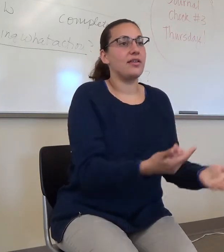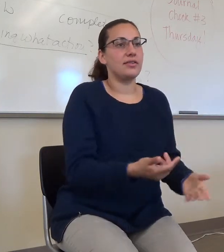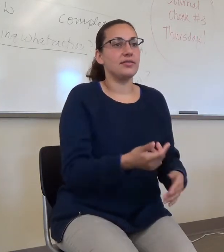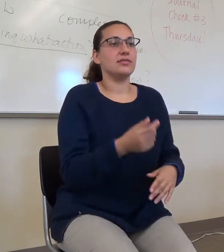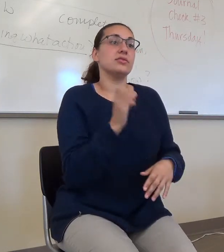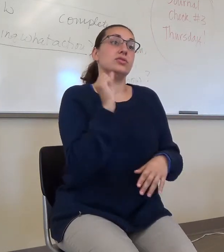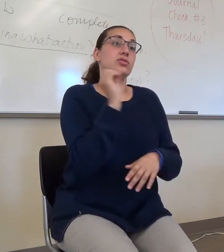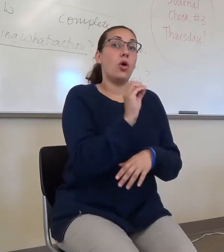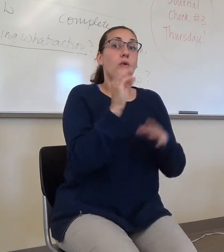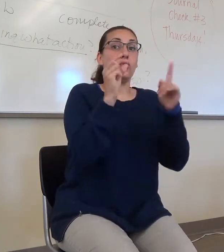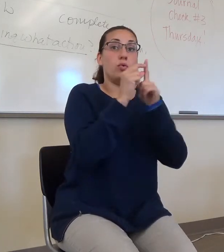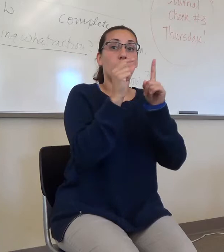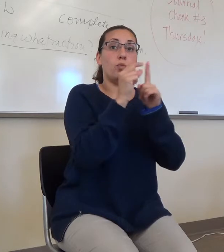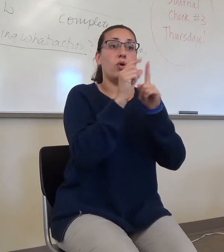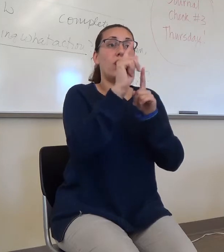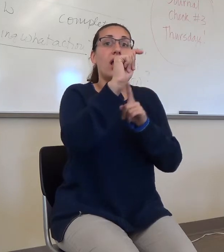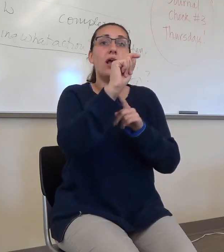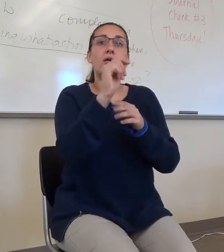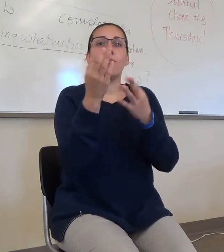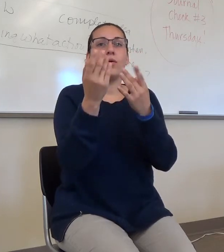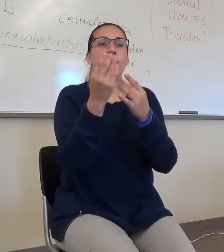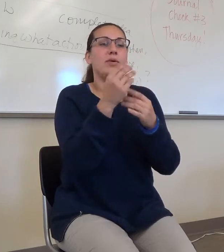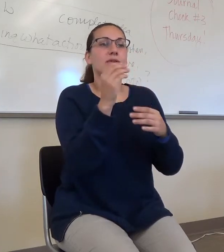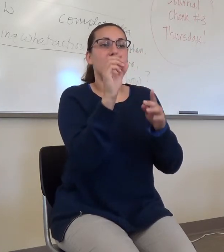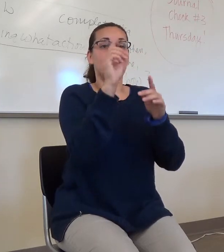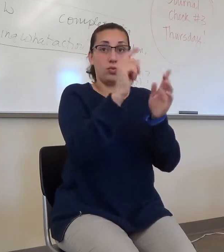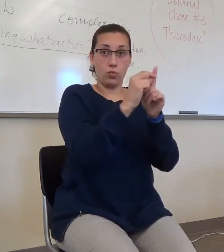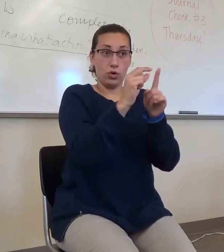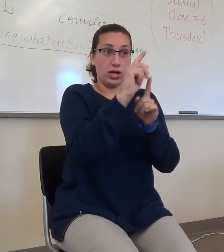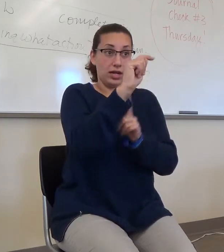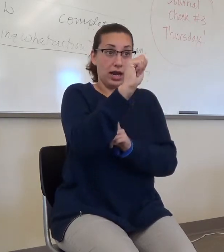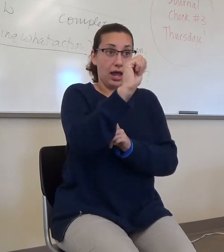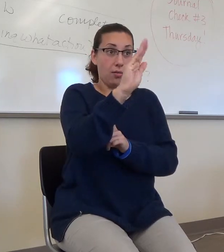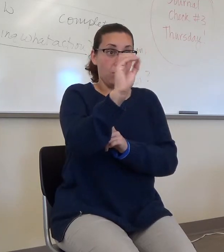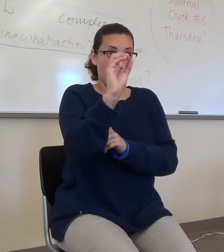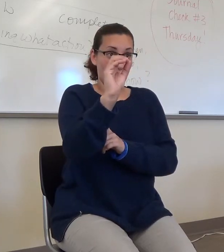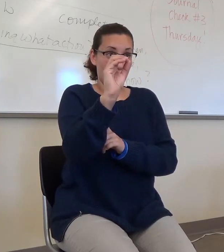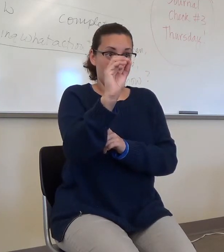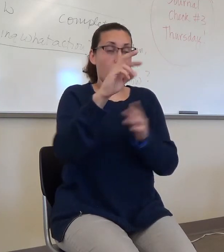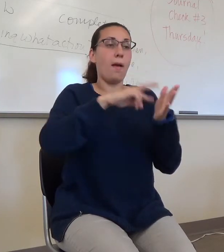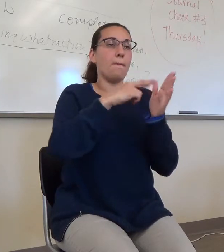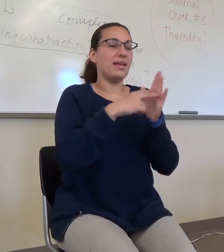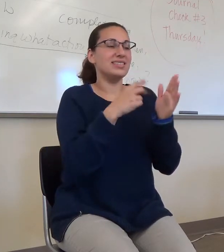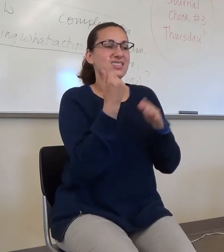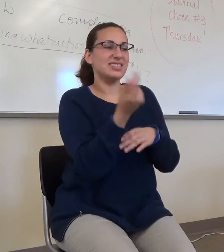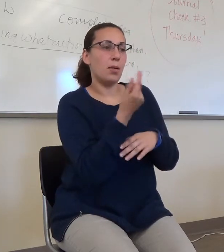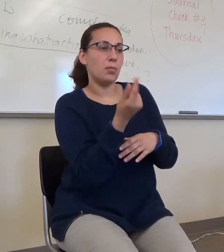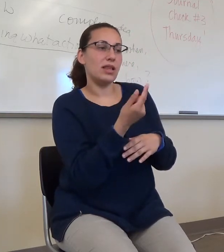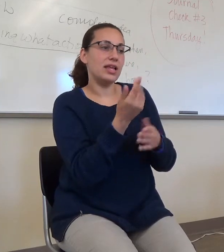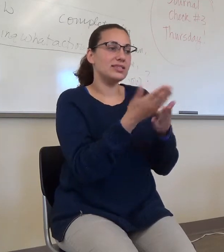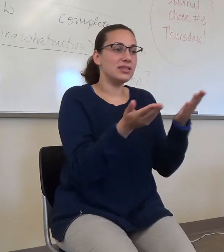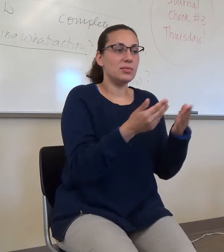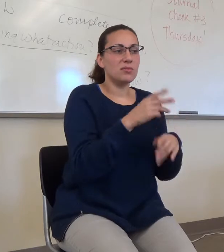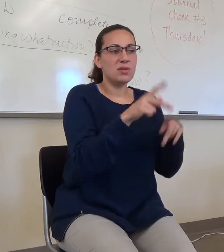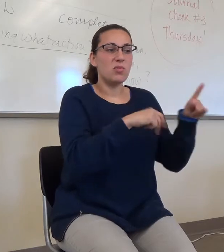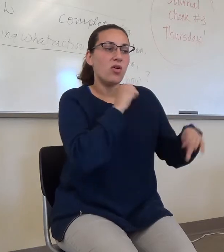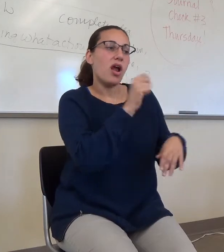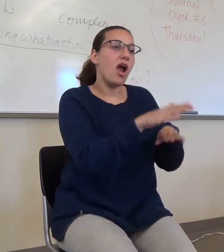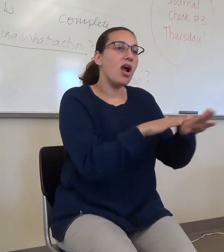uncomfortable thinking about or talking about, okay? So that's another vocabulary word for you. I don't